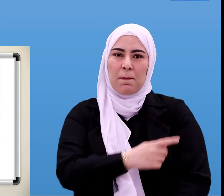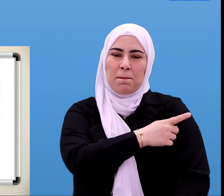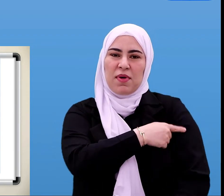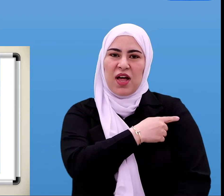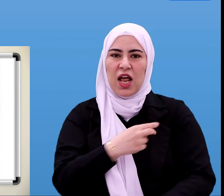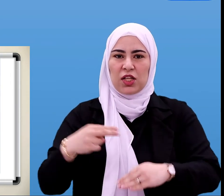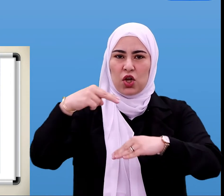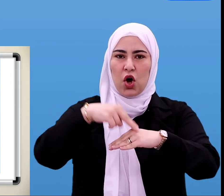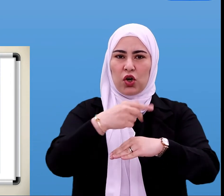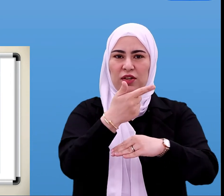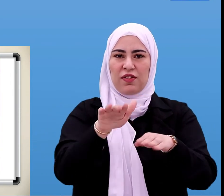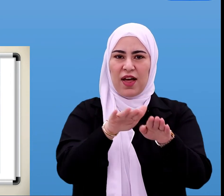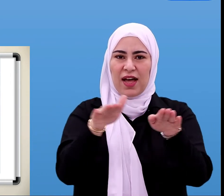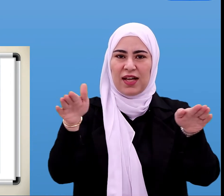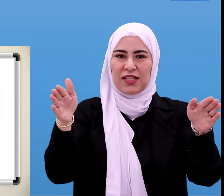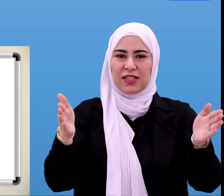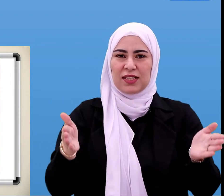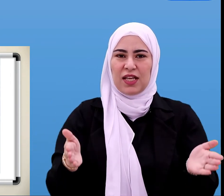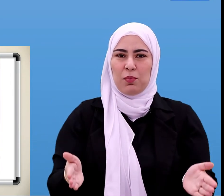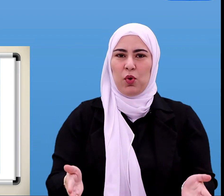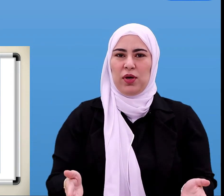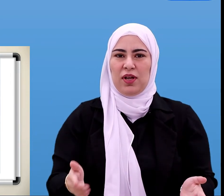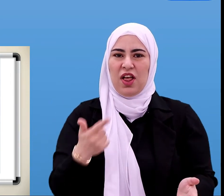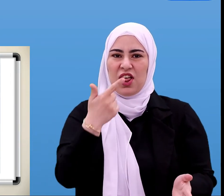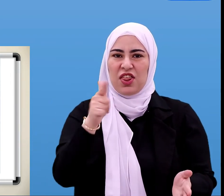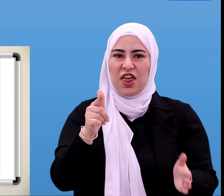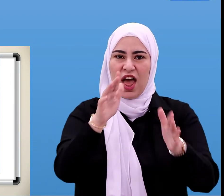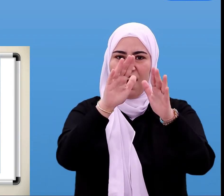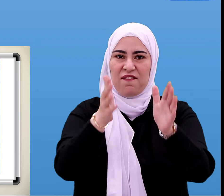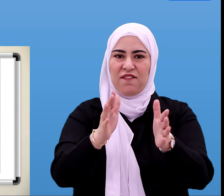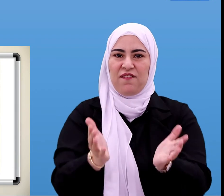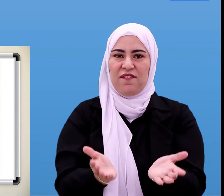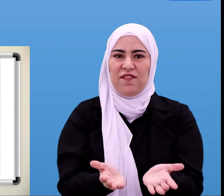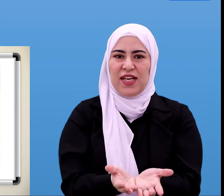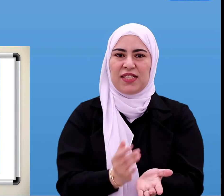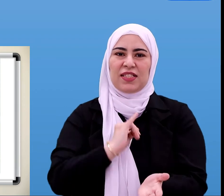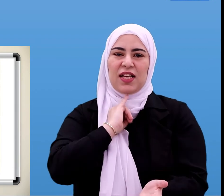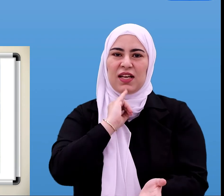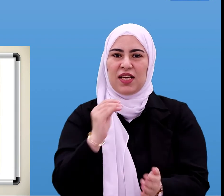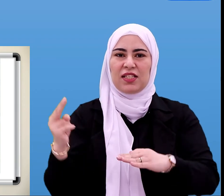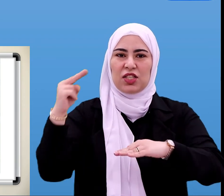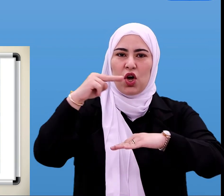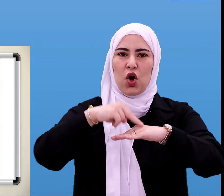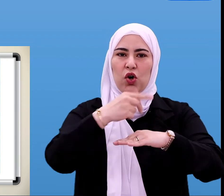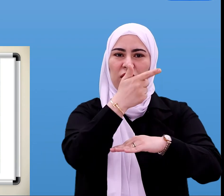The vase is on the table. So on means on top of.